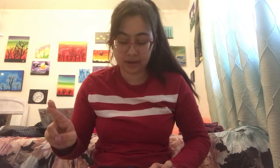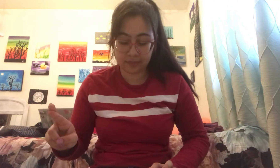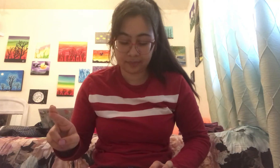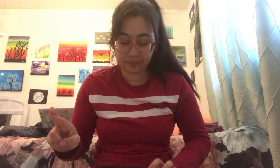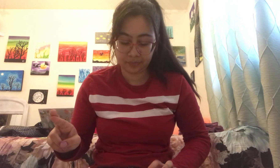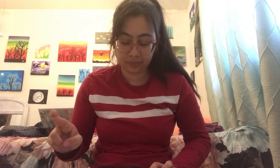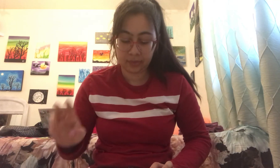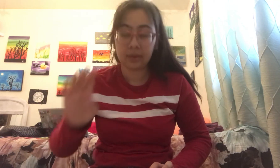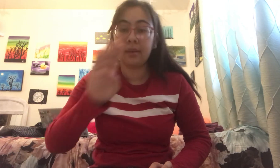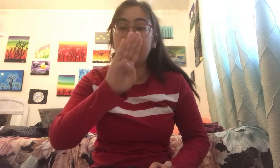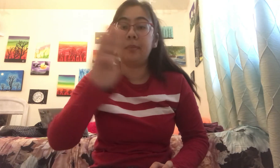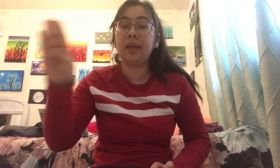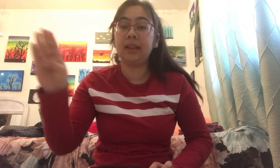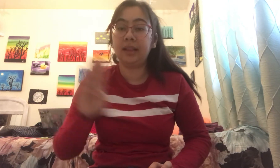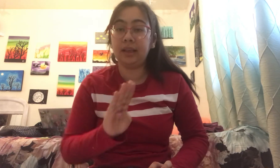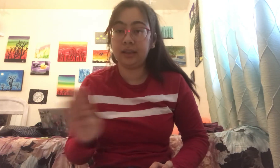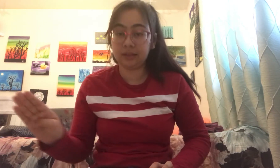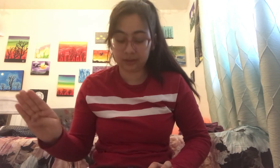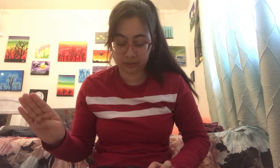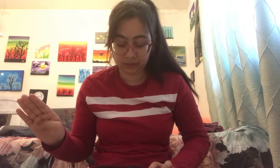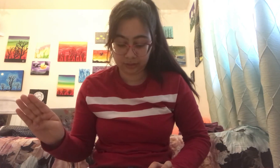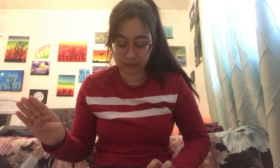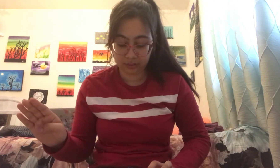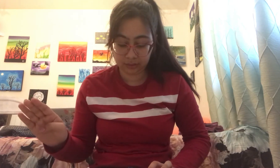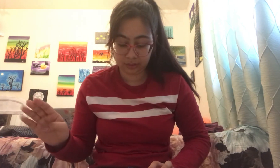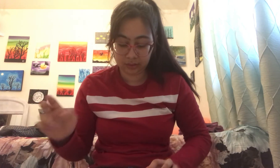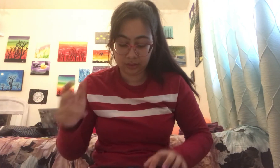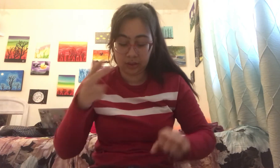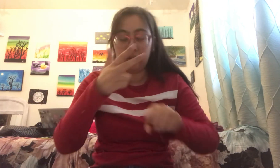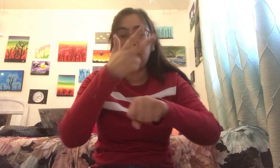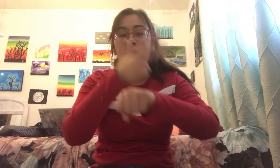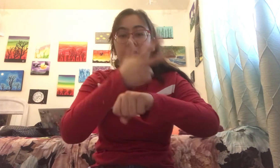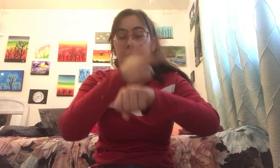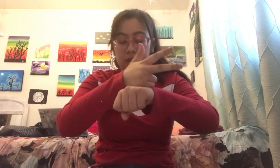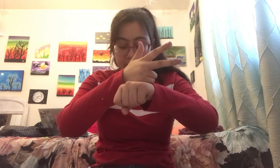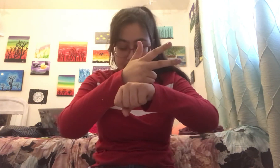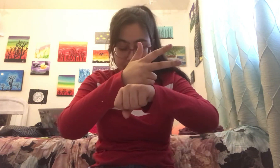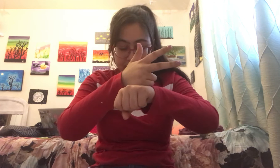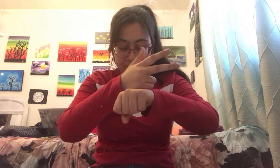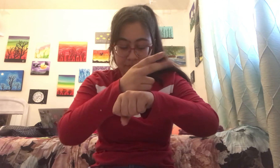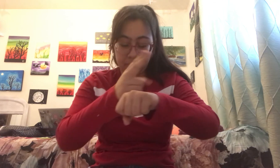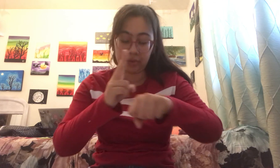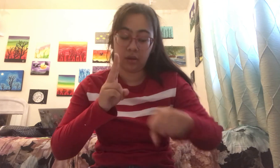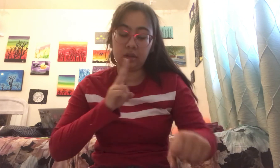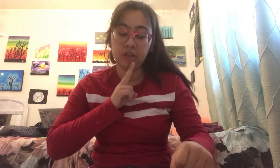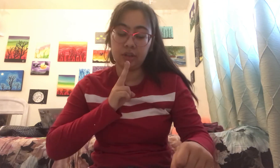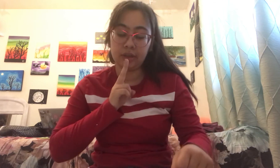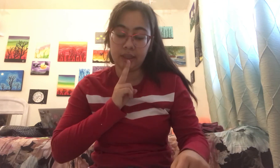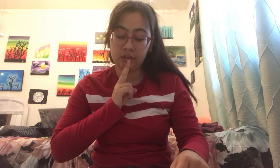Belize Guatemala Honduras